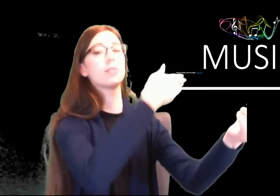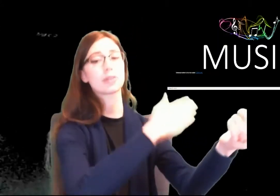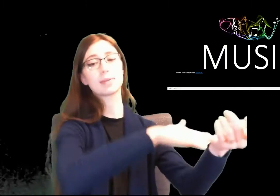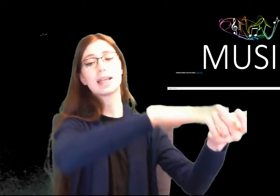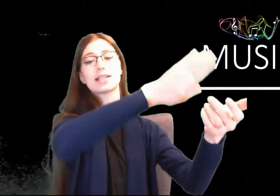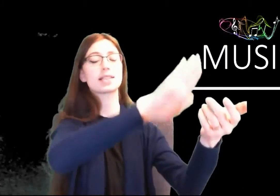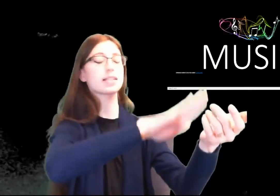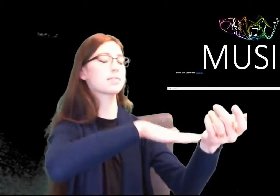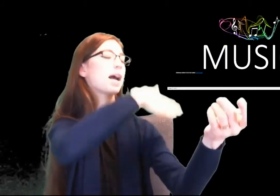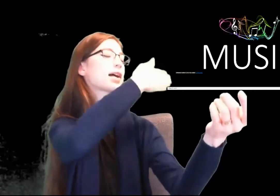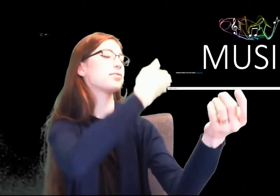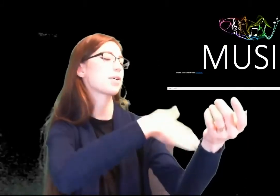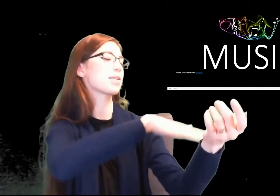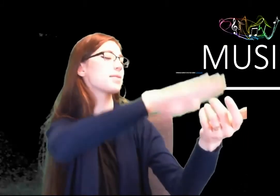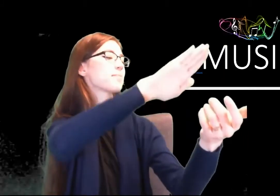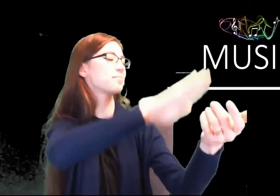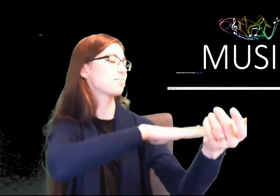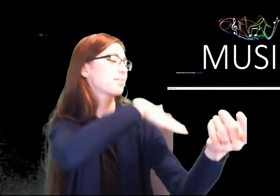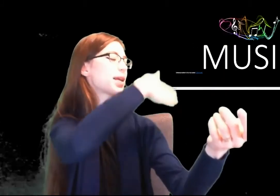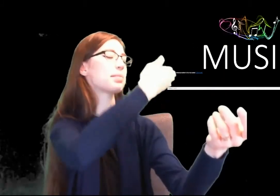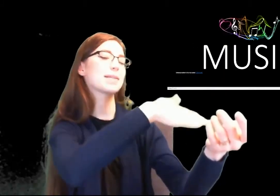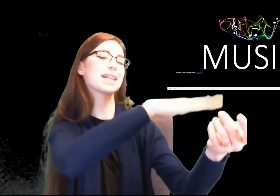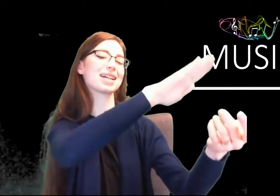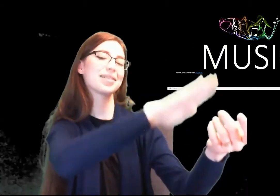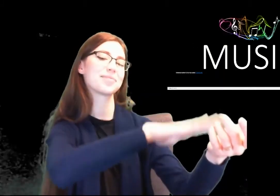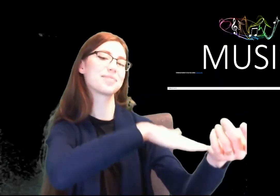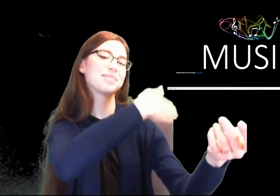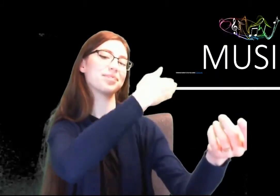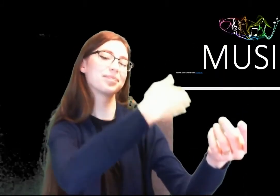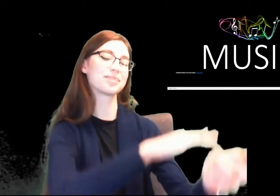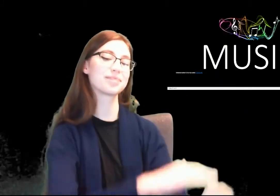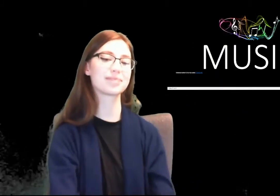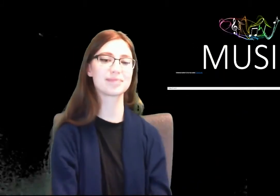the place, just back and forth. Music.